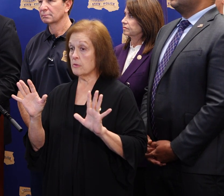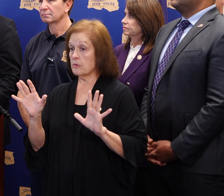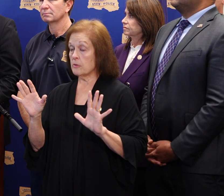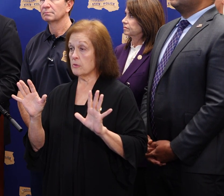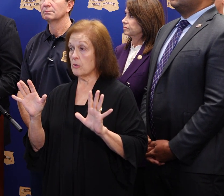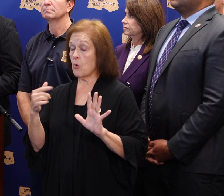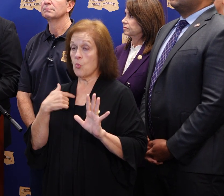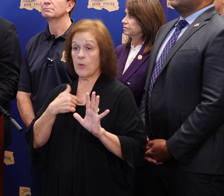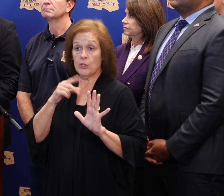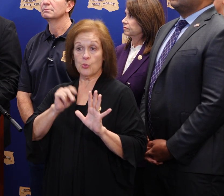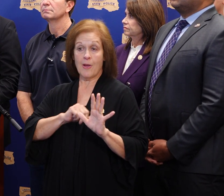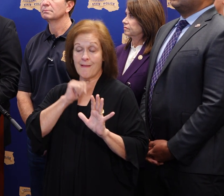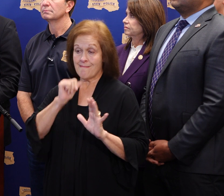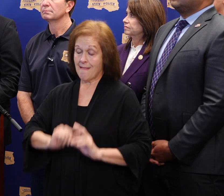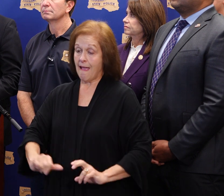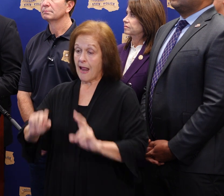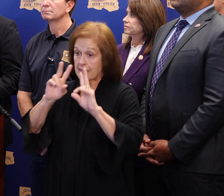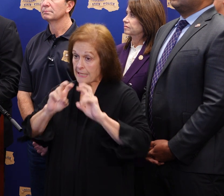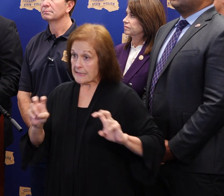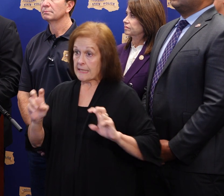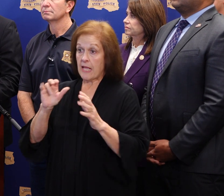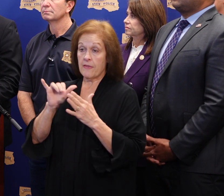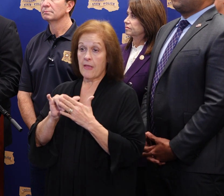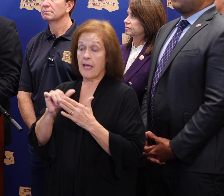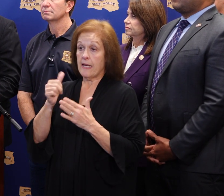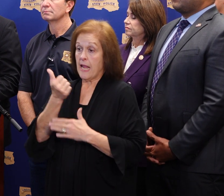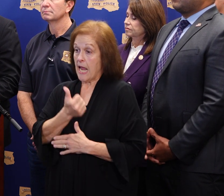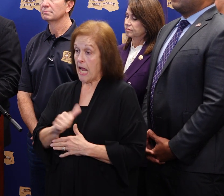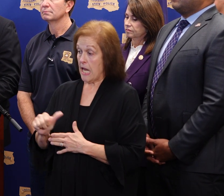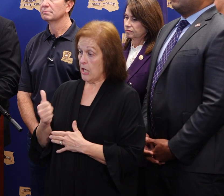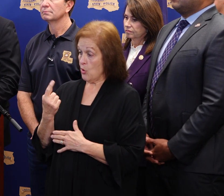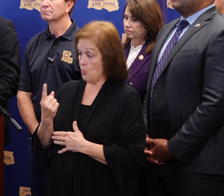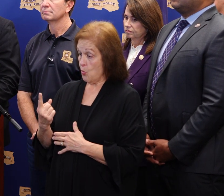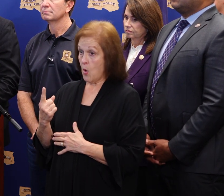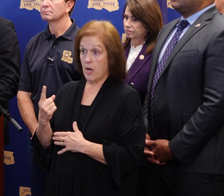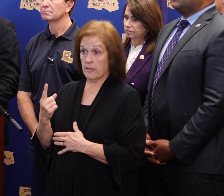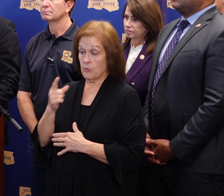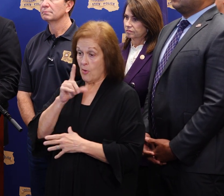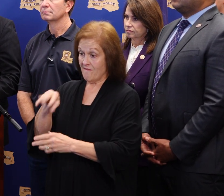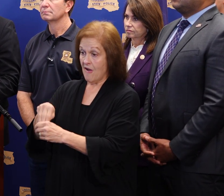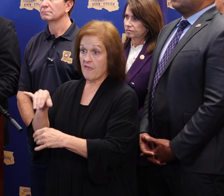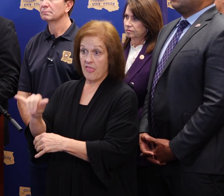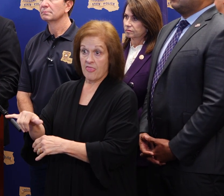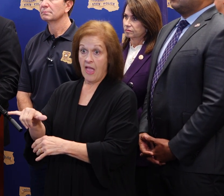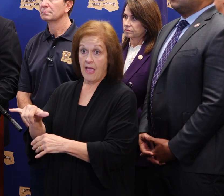not assess at this point that anyone else involved in this attack